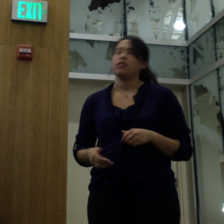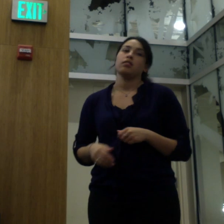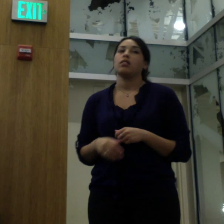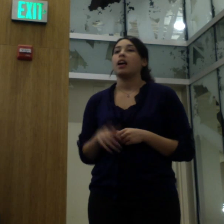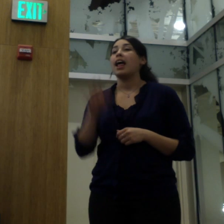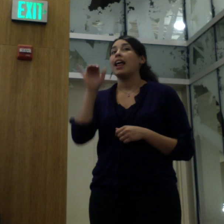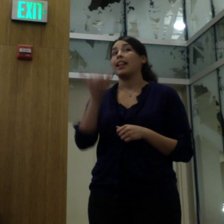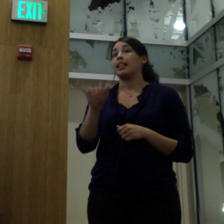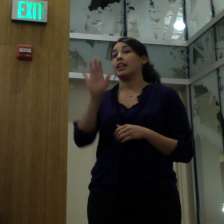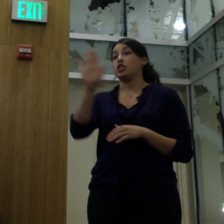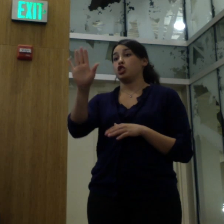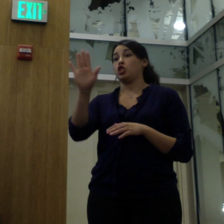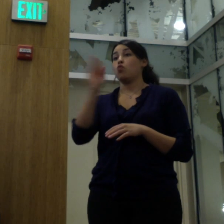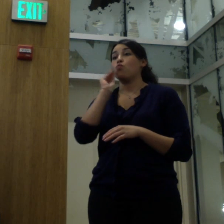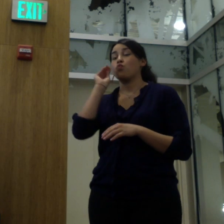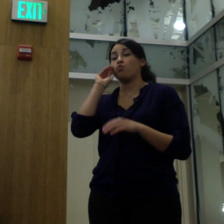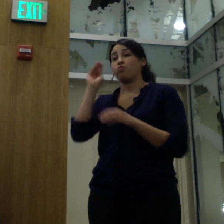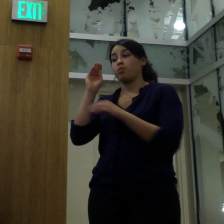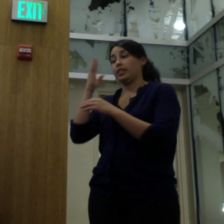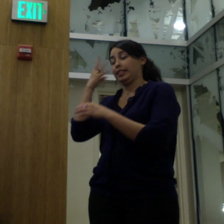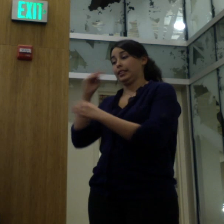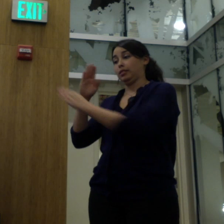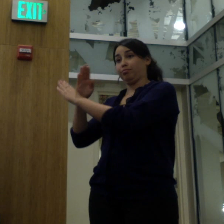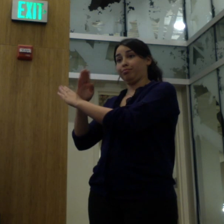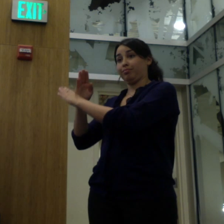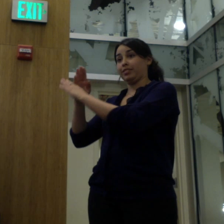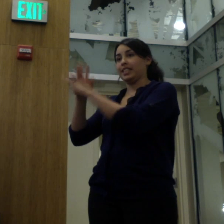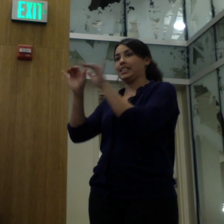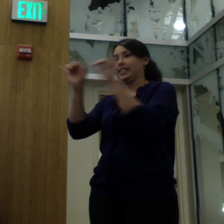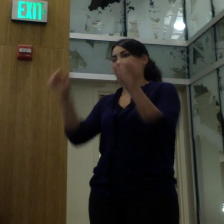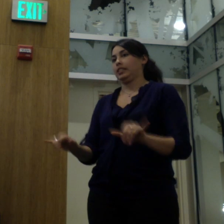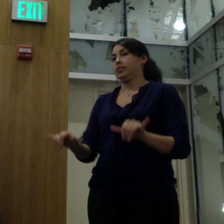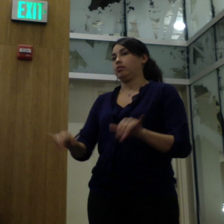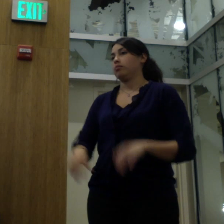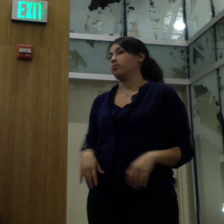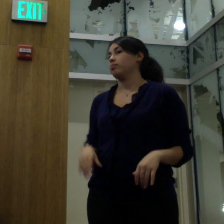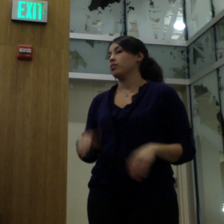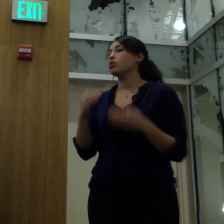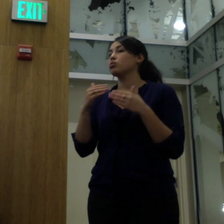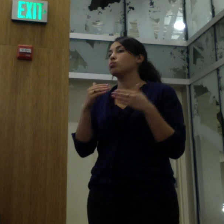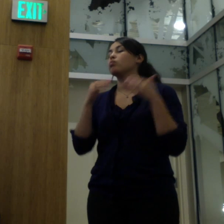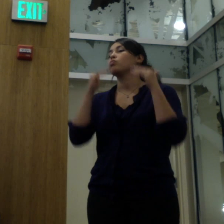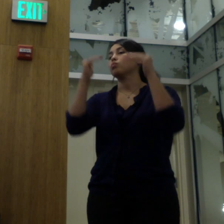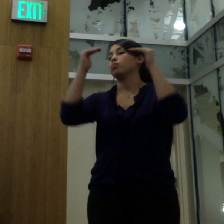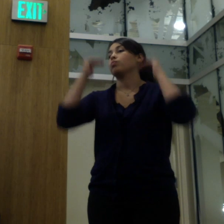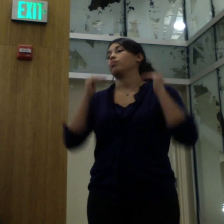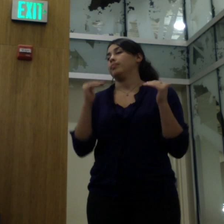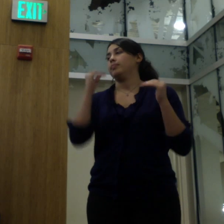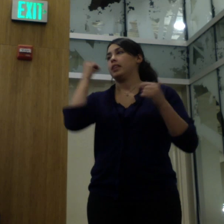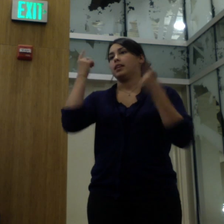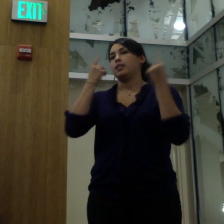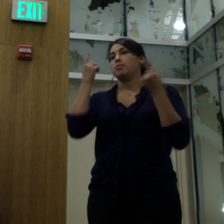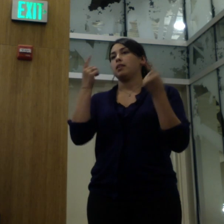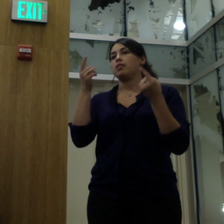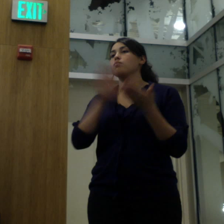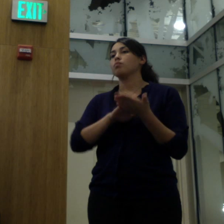your shelter system. All right? Then the next you want to think about maybe could be a